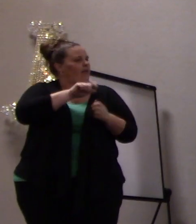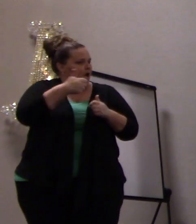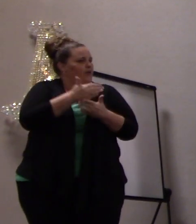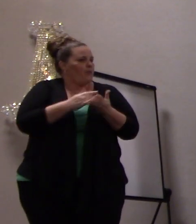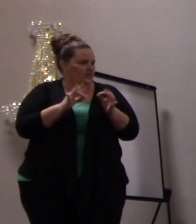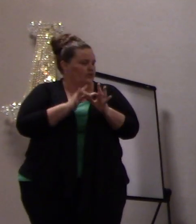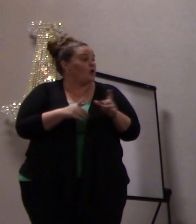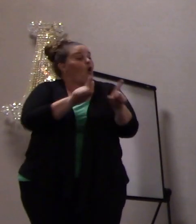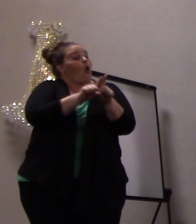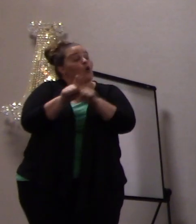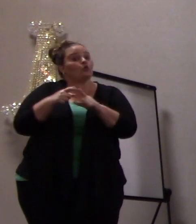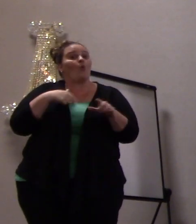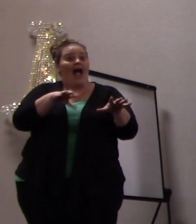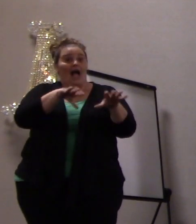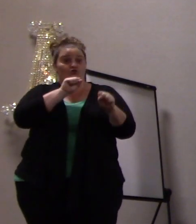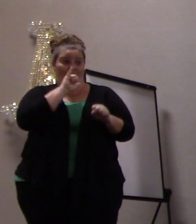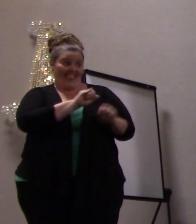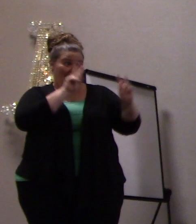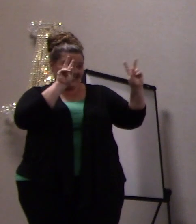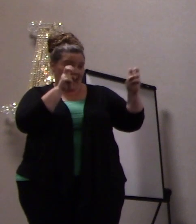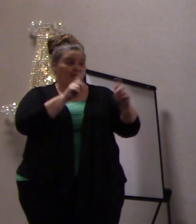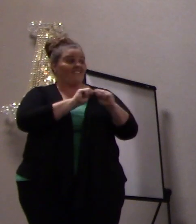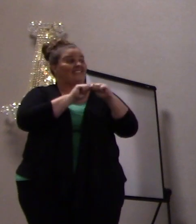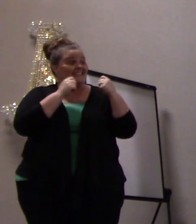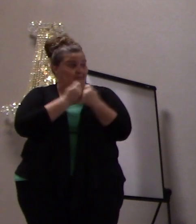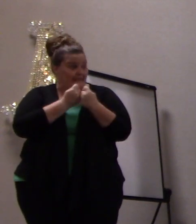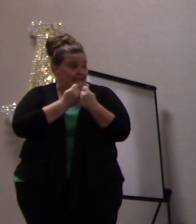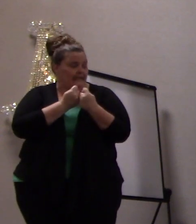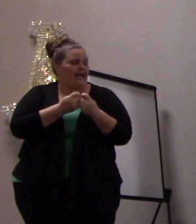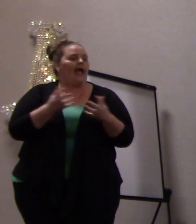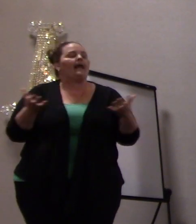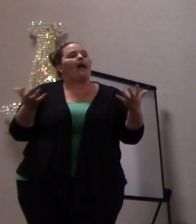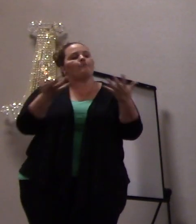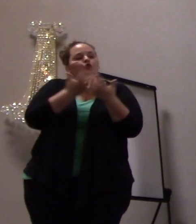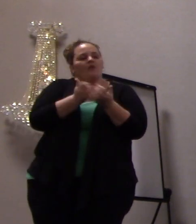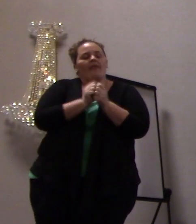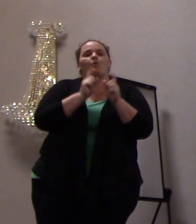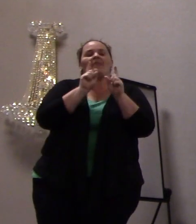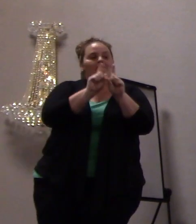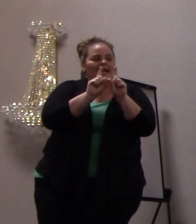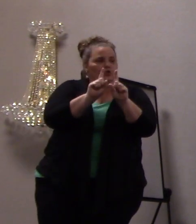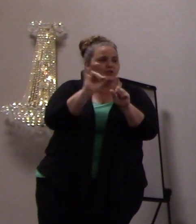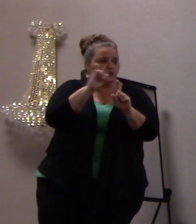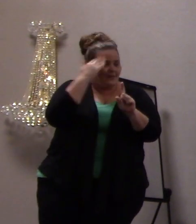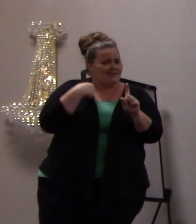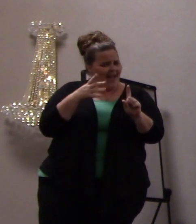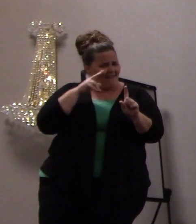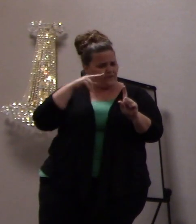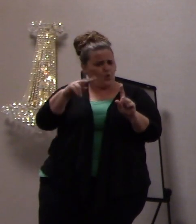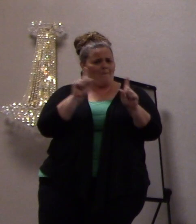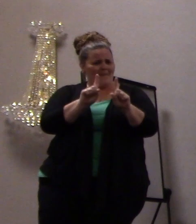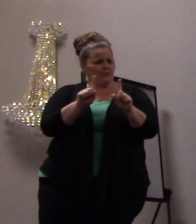interpreting. I also took that particular topic of teaming and I put it together with mentoring, because I view mentoring as the